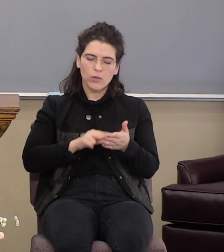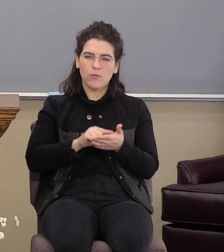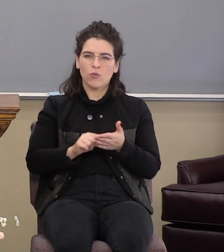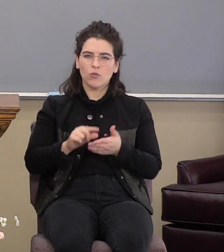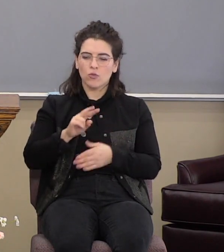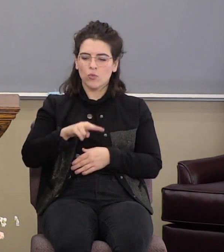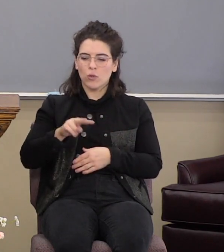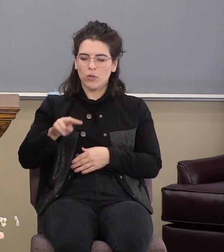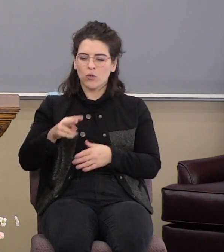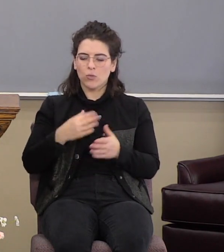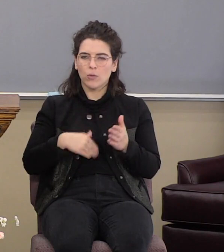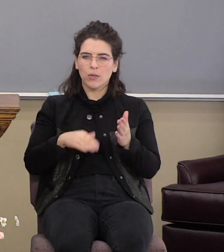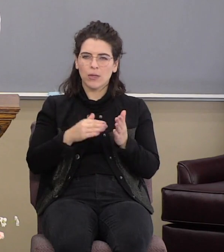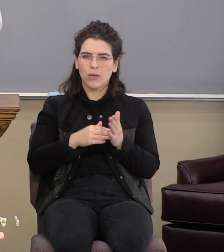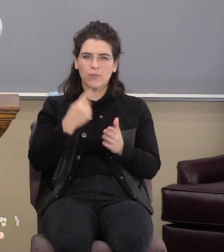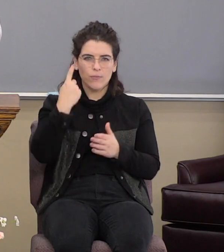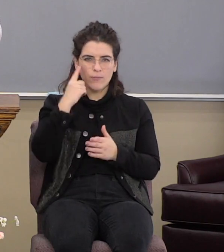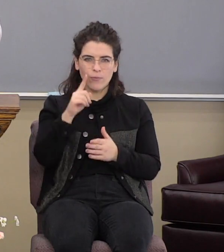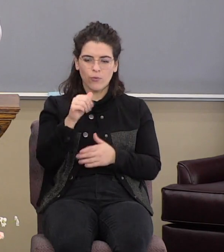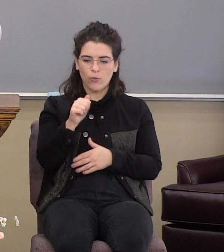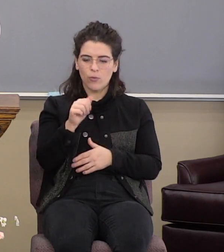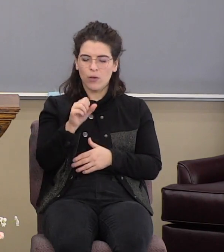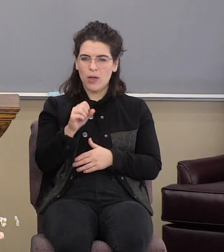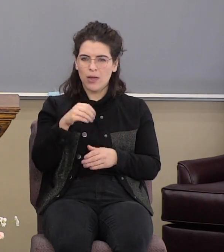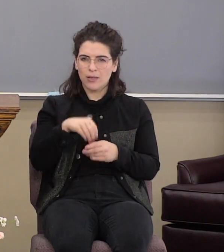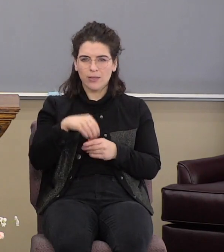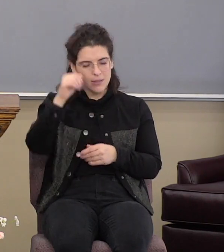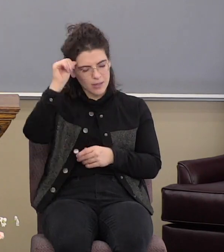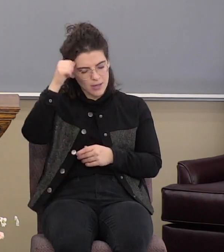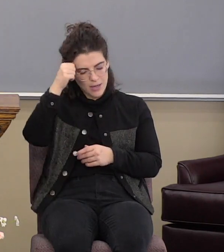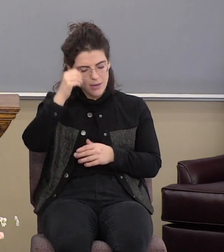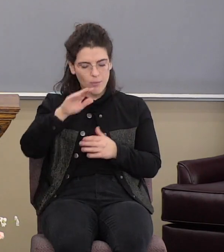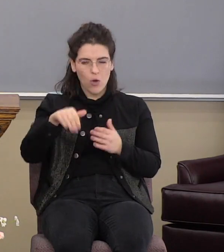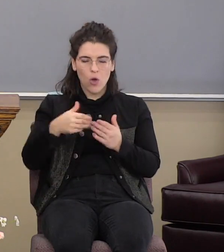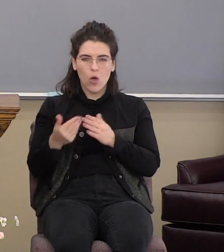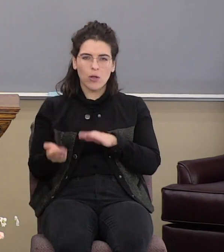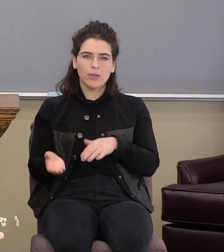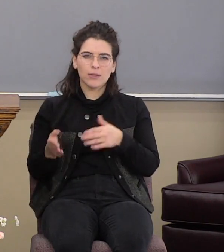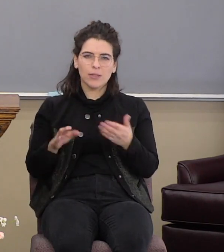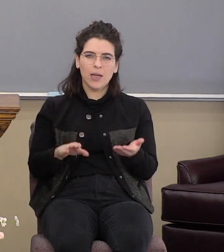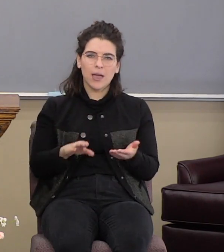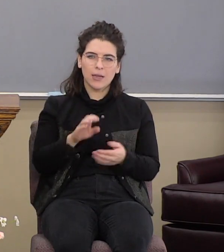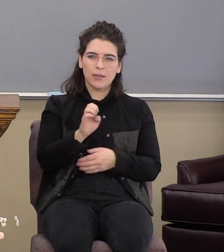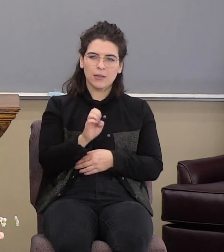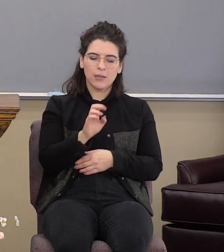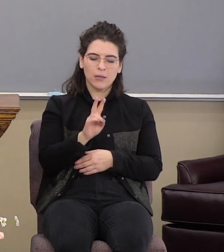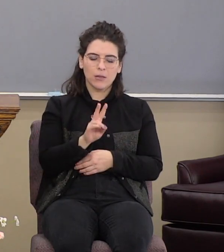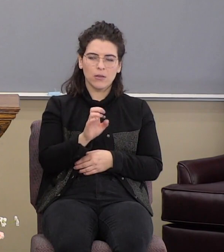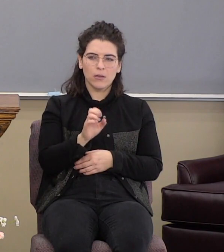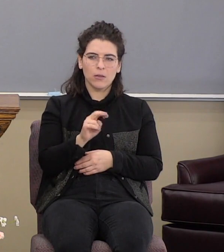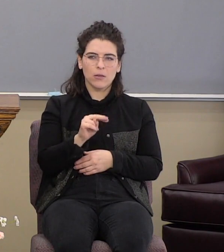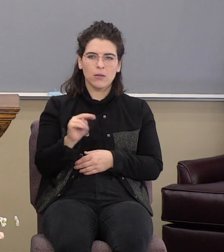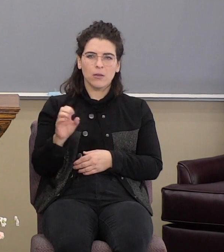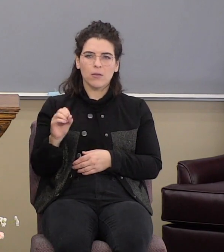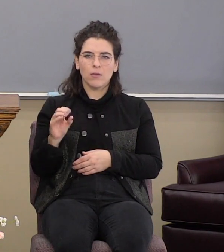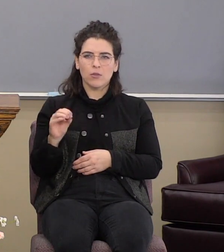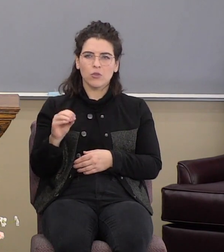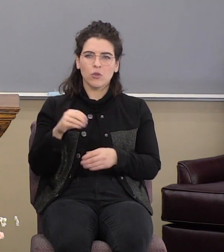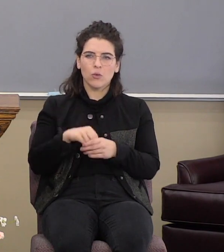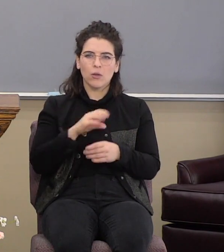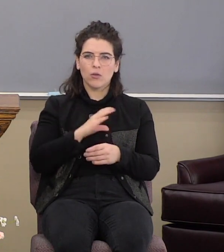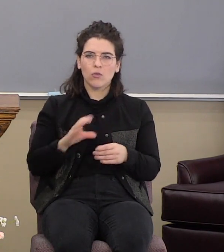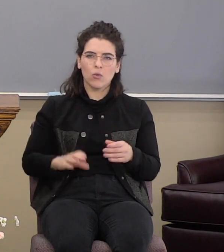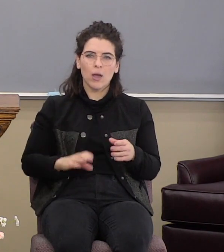again. For as in Adam all die, even so, here we go, in